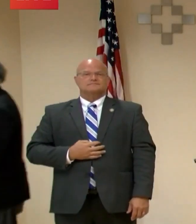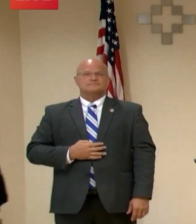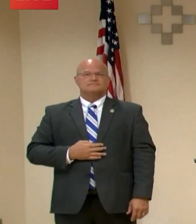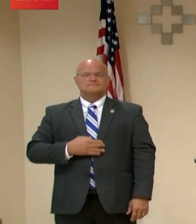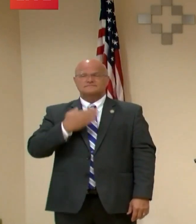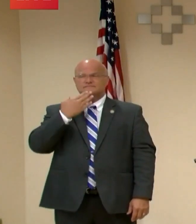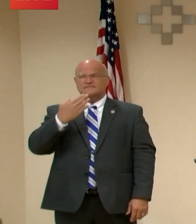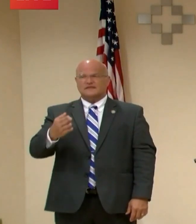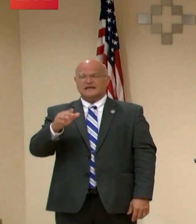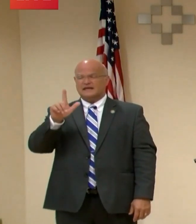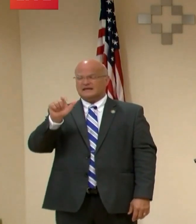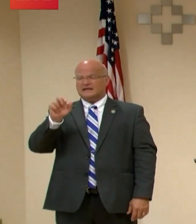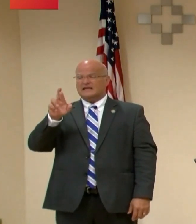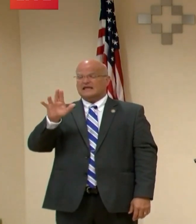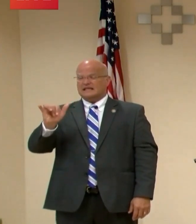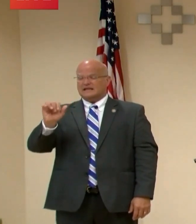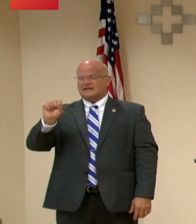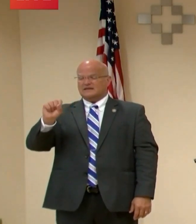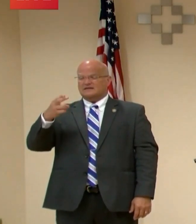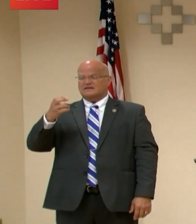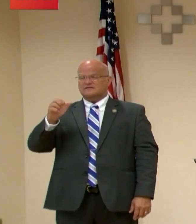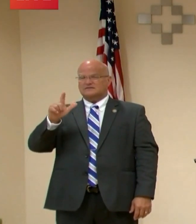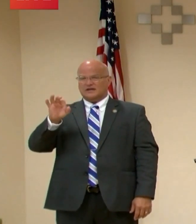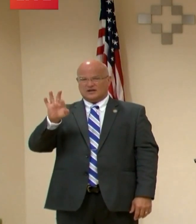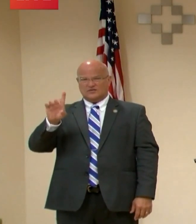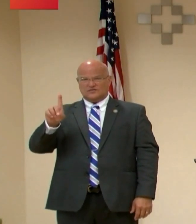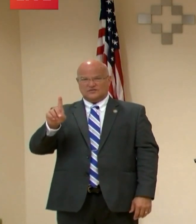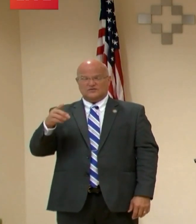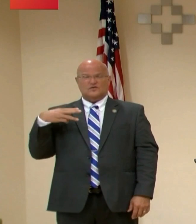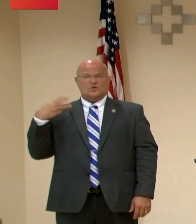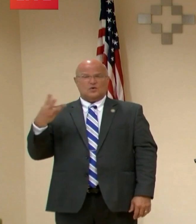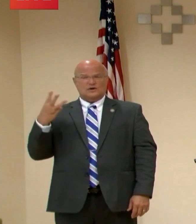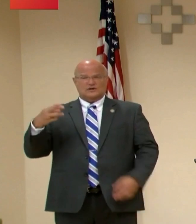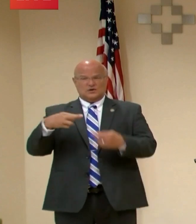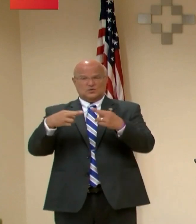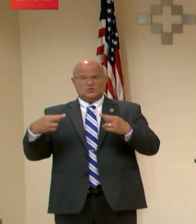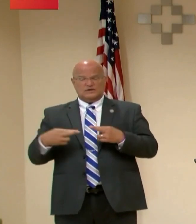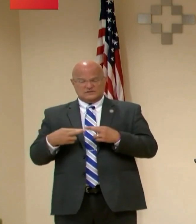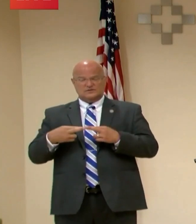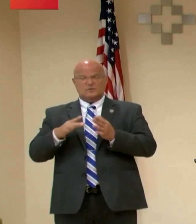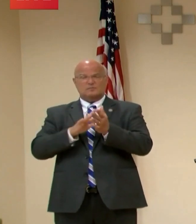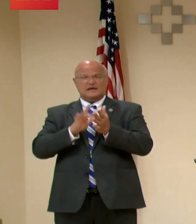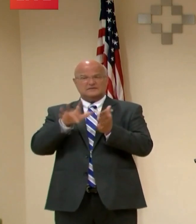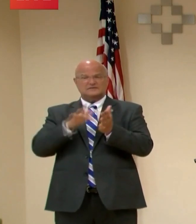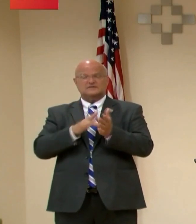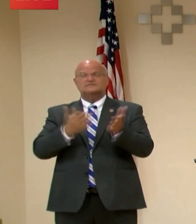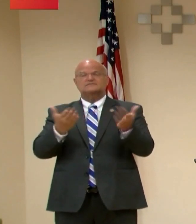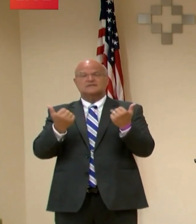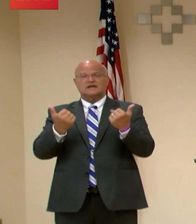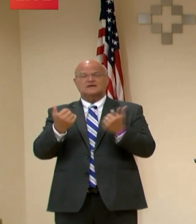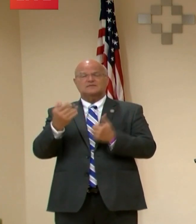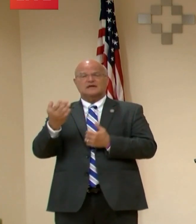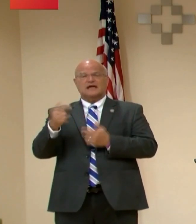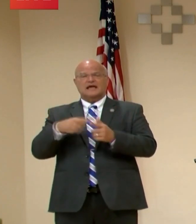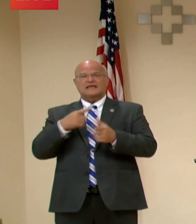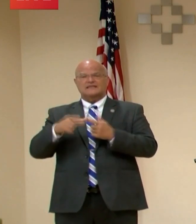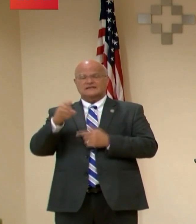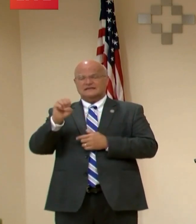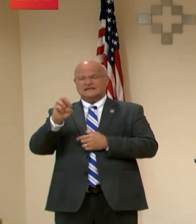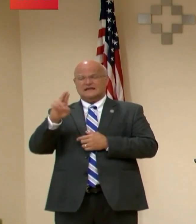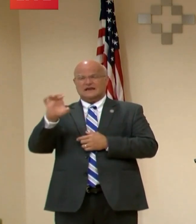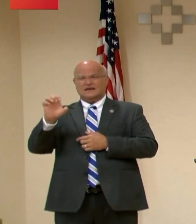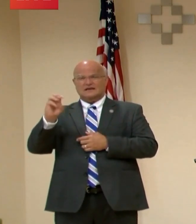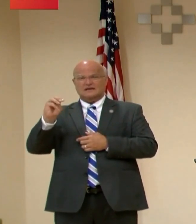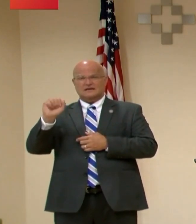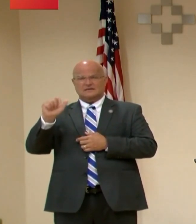Let me thank again Larry Shackelford for hosting us today at Washington Regional Medical Center. Larry, why don't you give the report, followed by Eric Penalto.